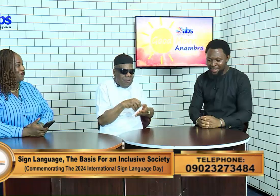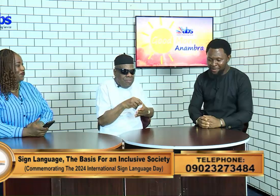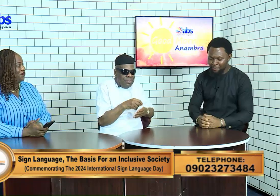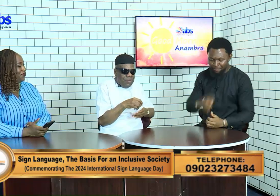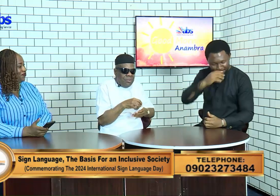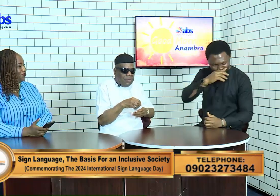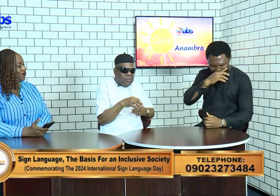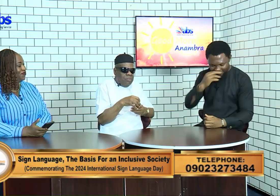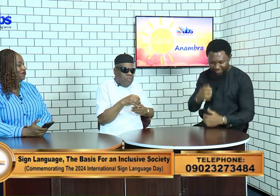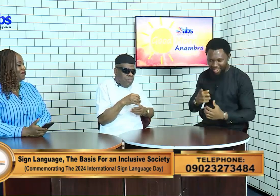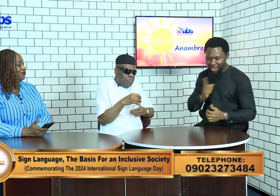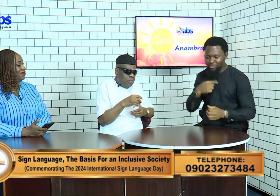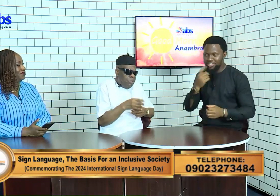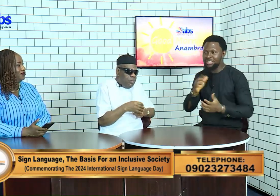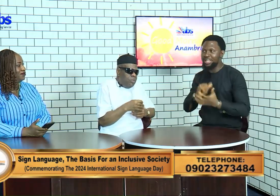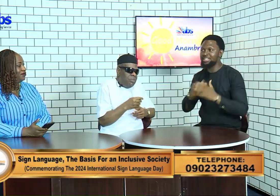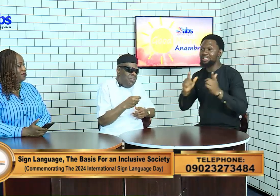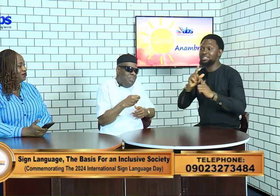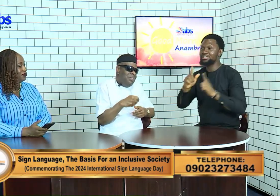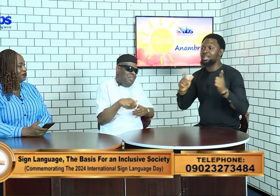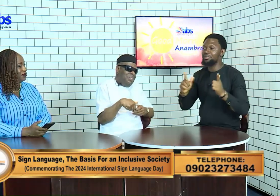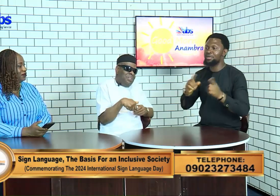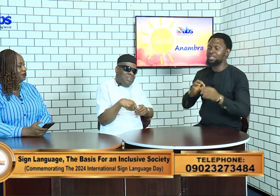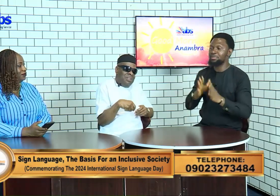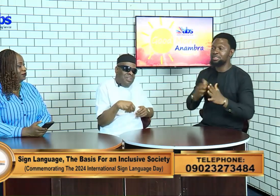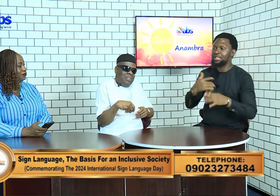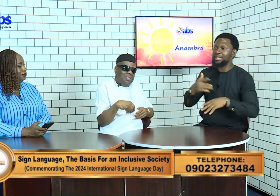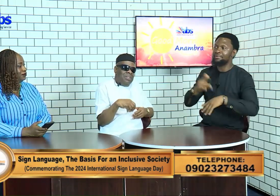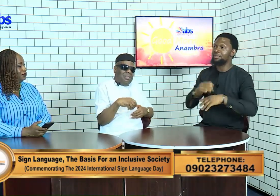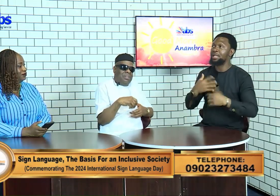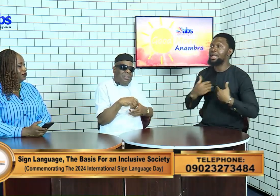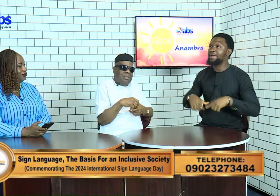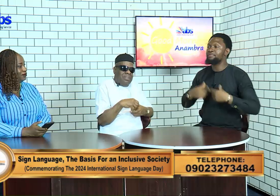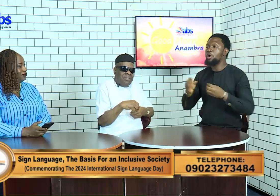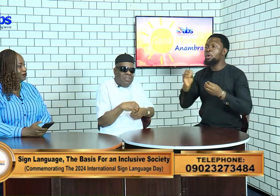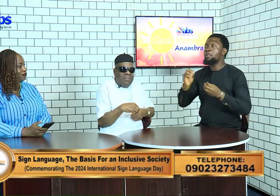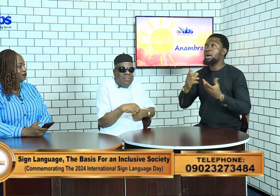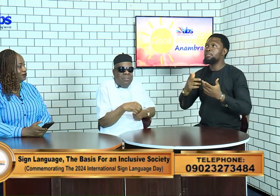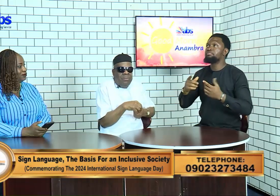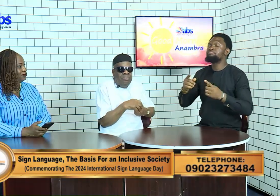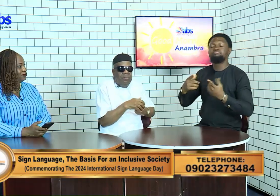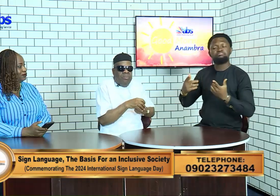Okay, I really said that the sign language interpreting has affected my life